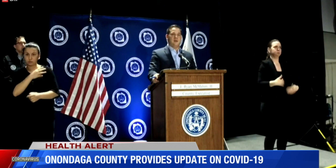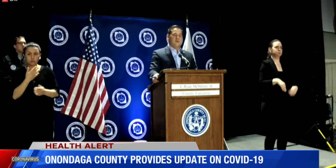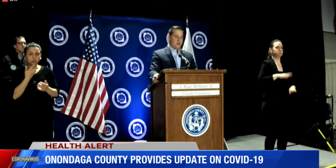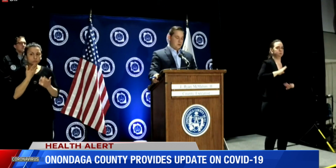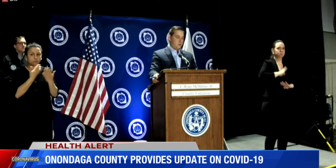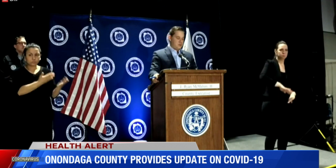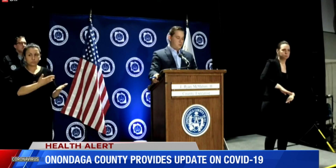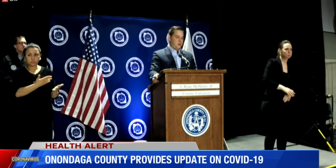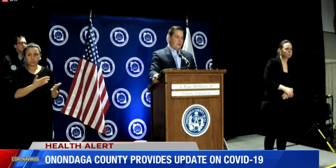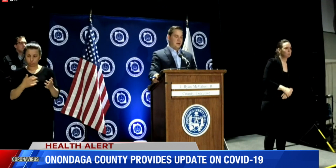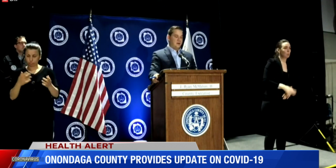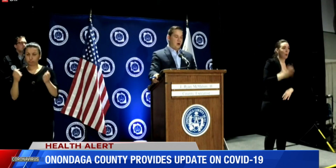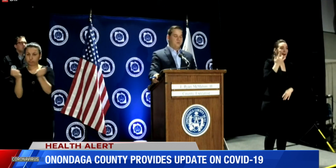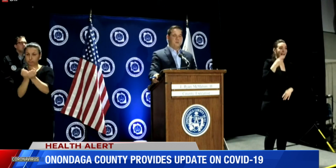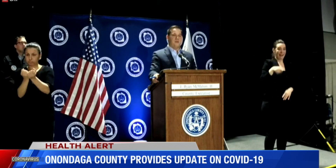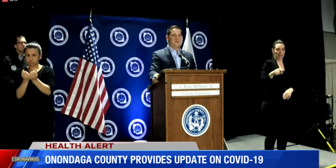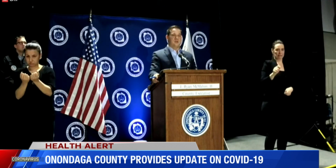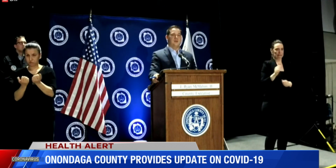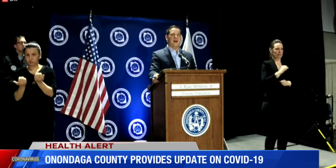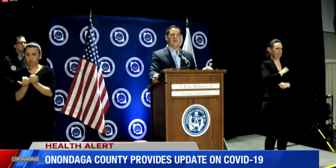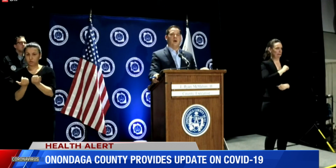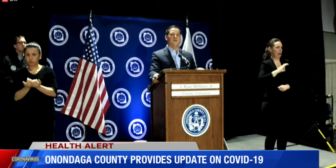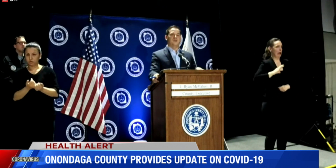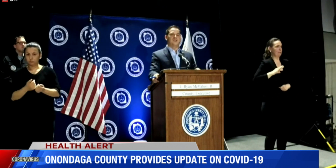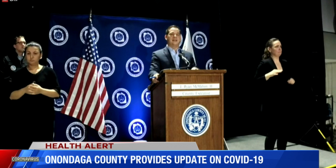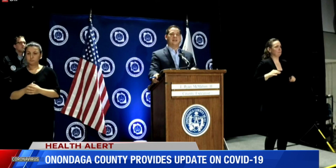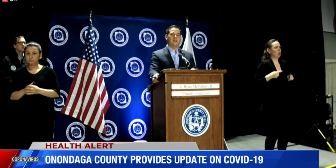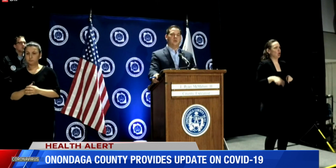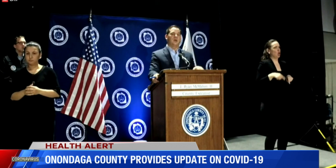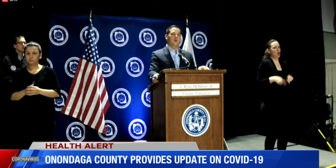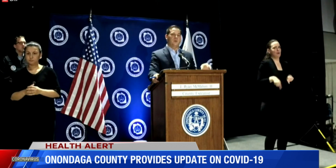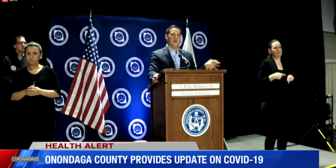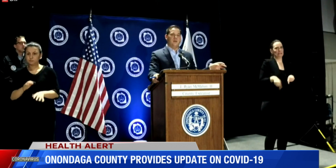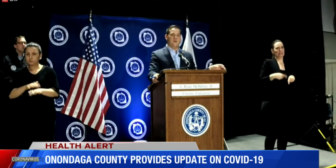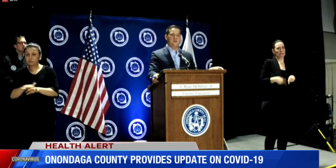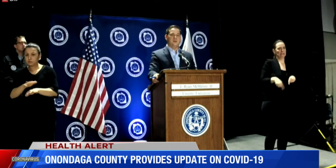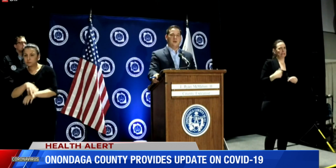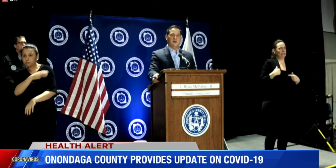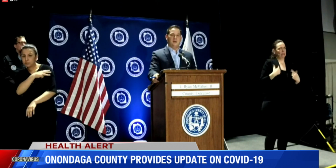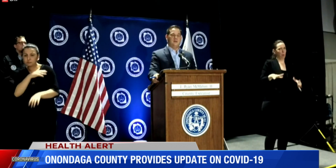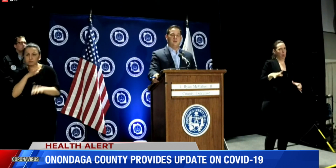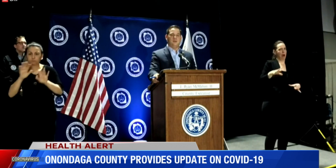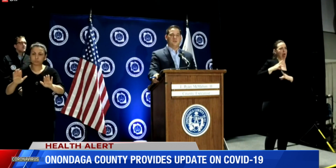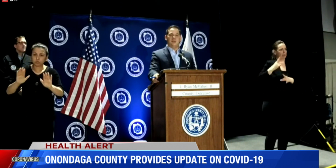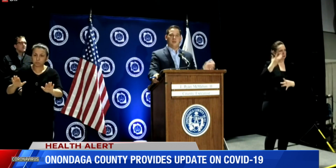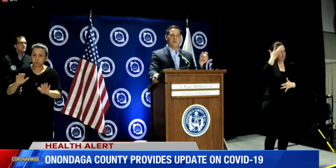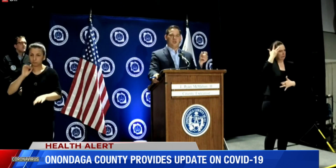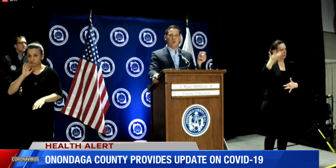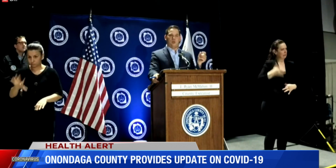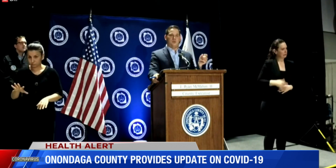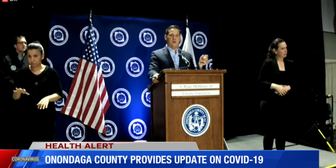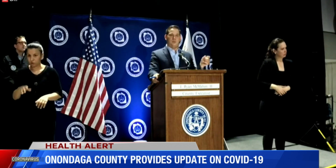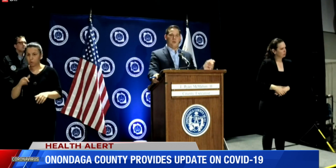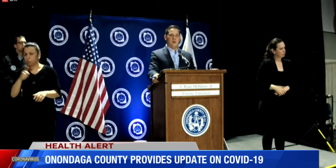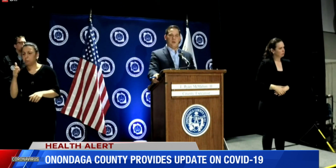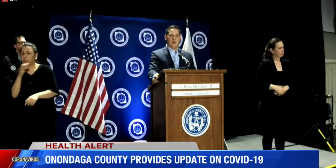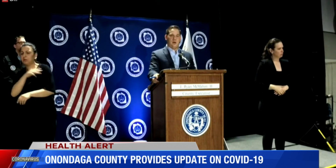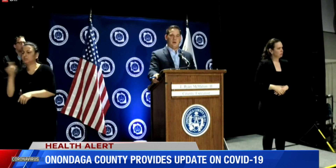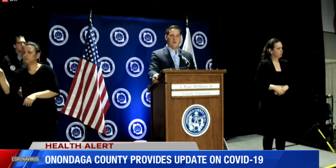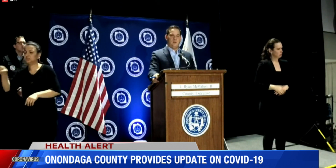this. So we had a lot of golf professionals, a lot of golfers saying thank you. We've had others just thinking in this